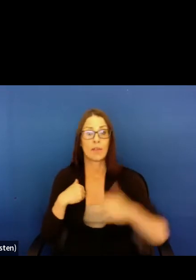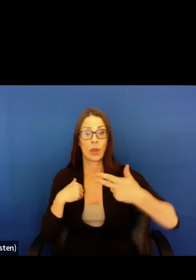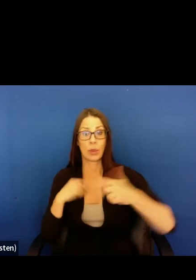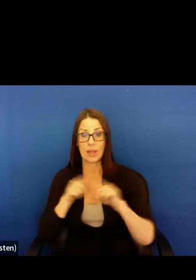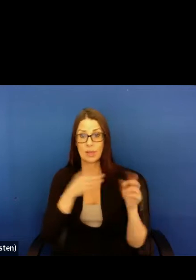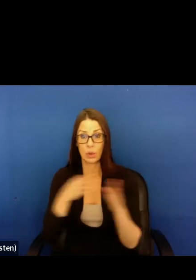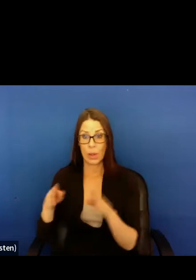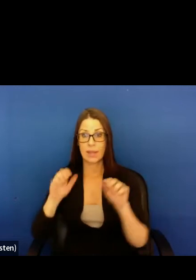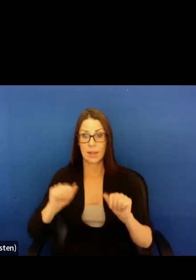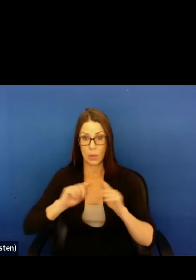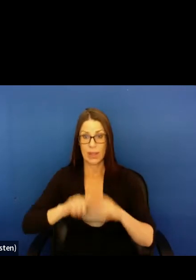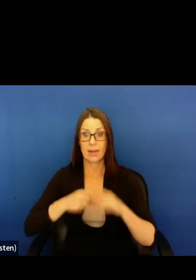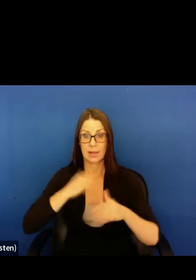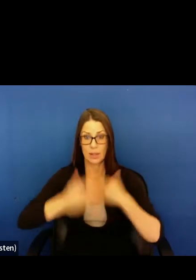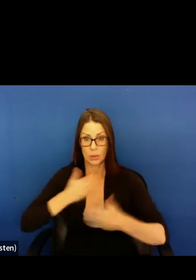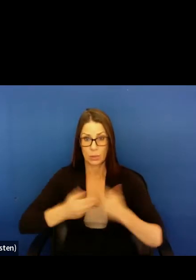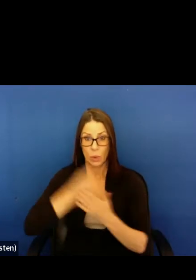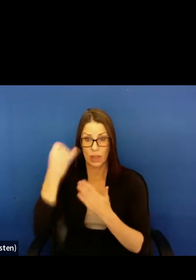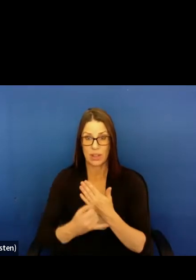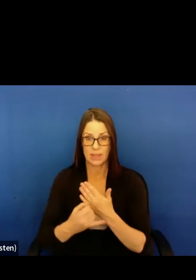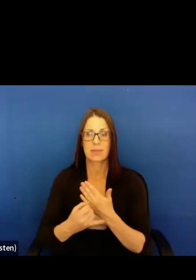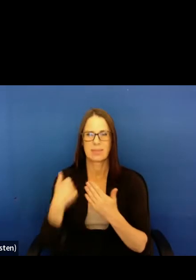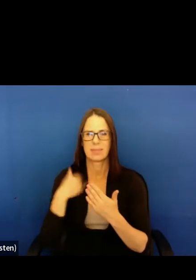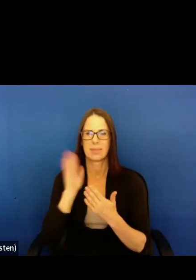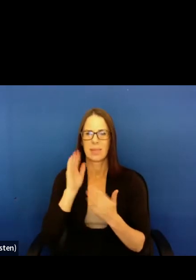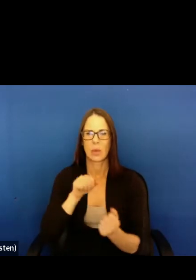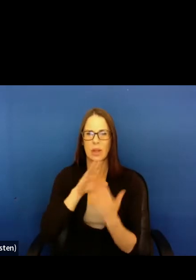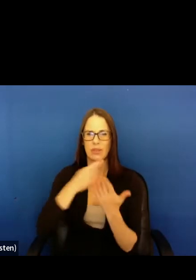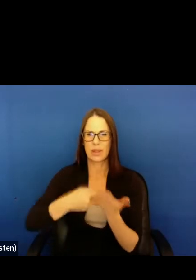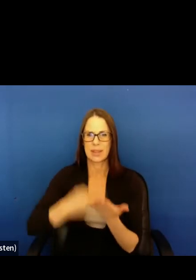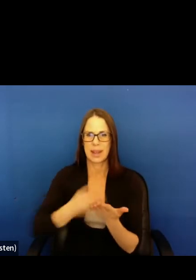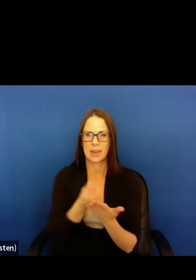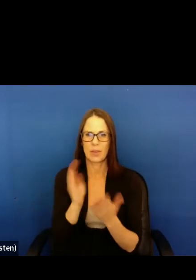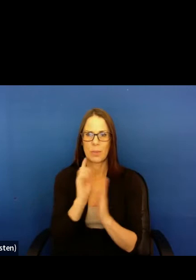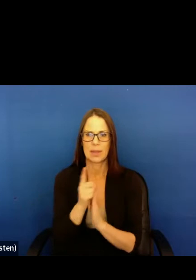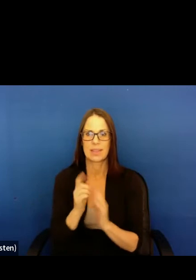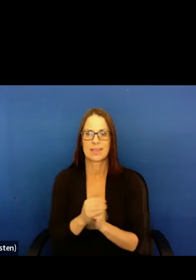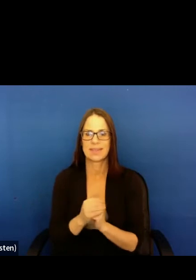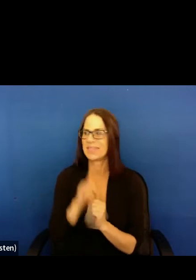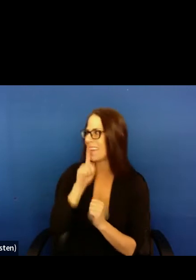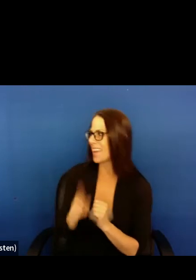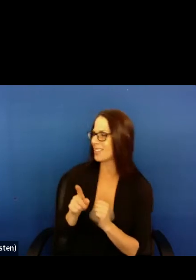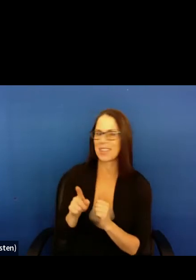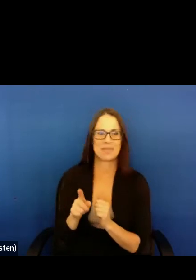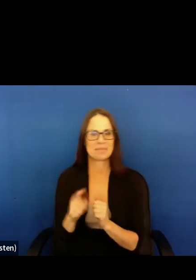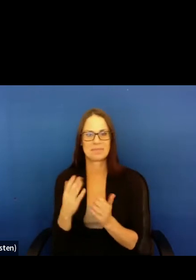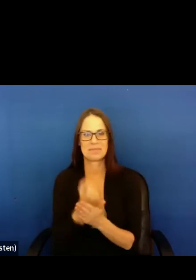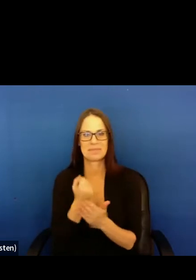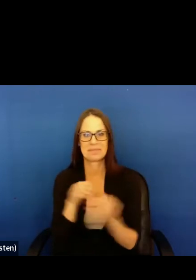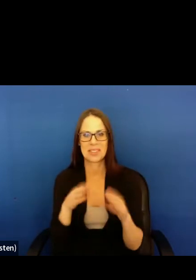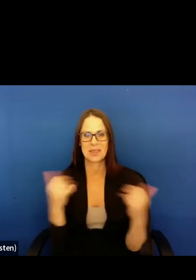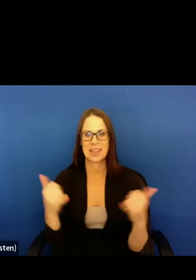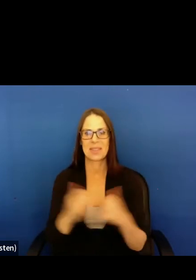projects. So I'll address that in a couple more minutes. Oh, actually I could do it right now.